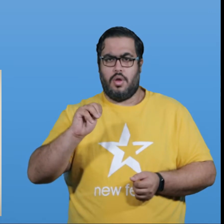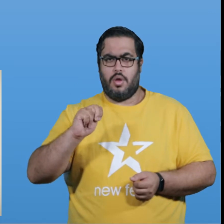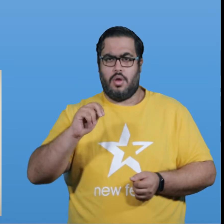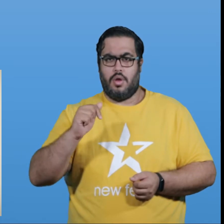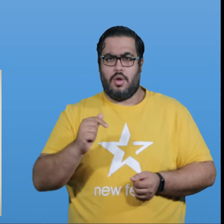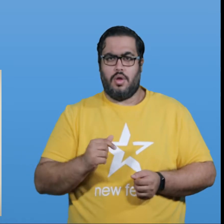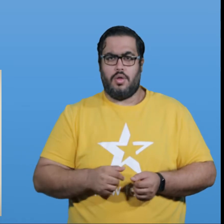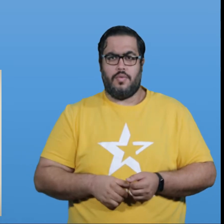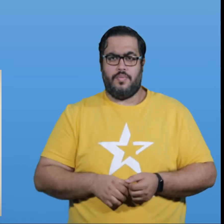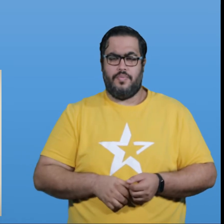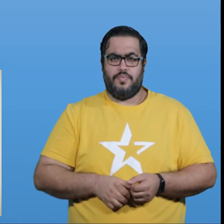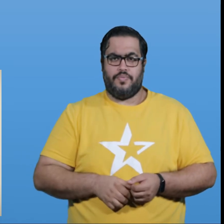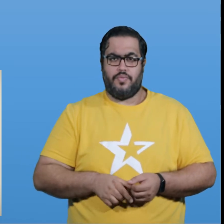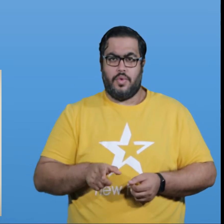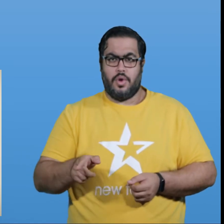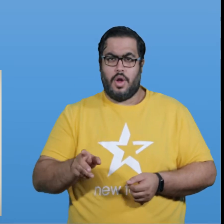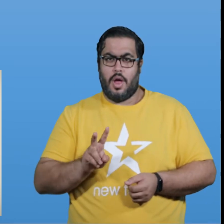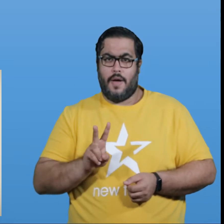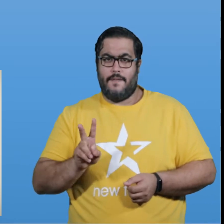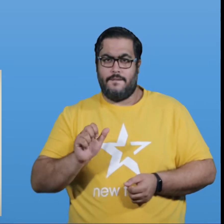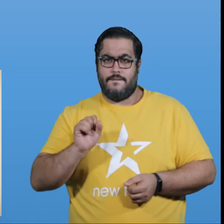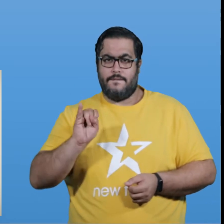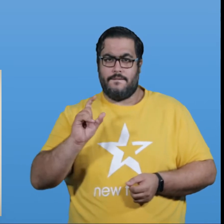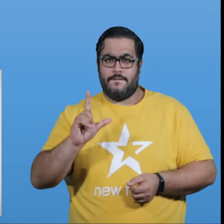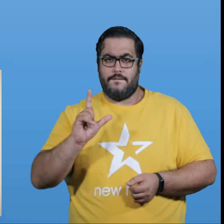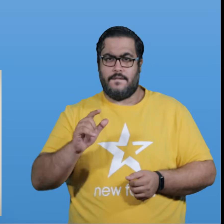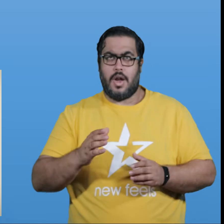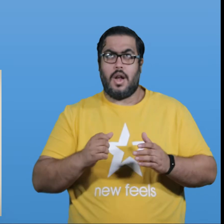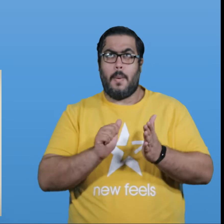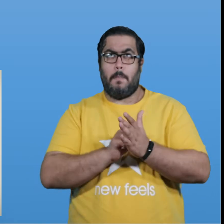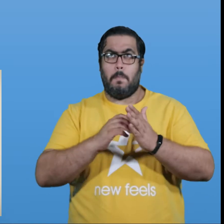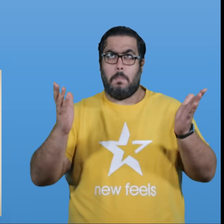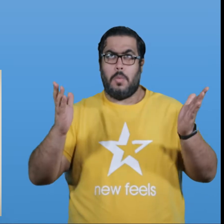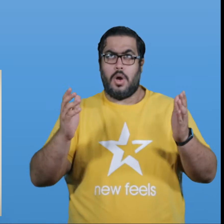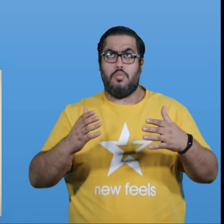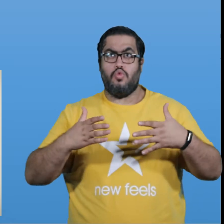Islamic art has been inspirational to many artists throughout the world.